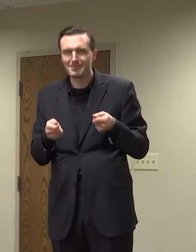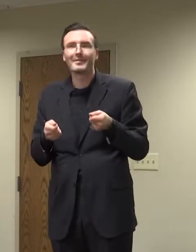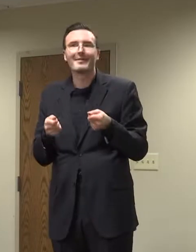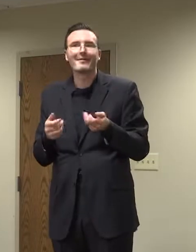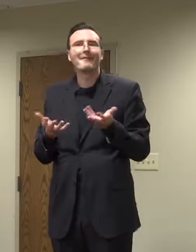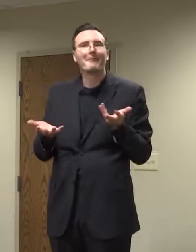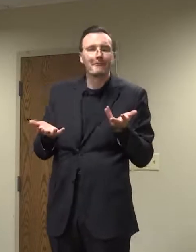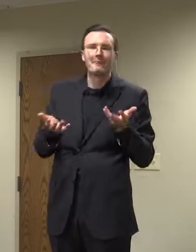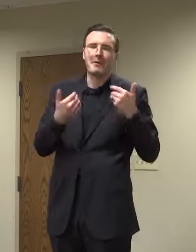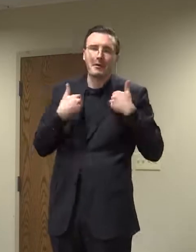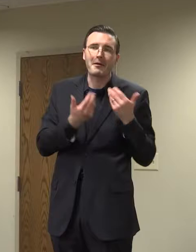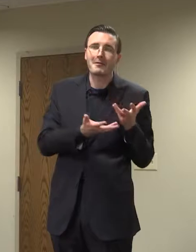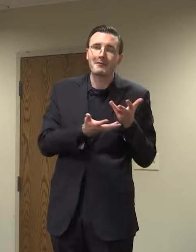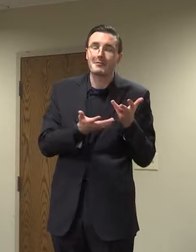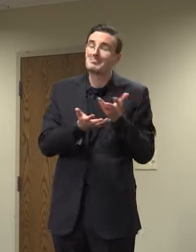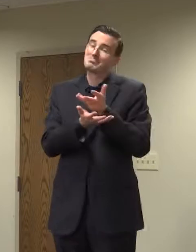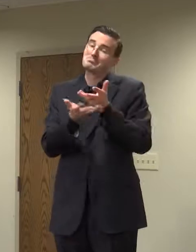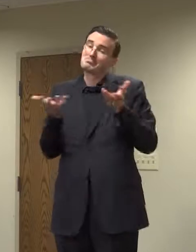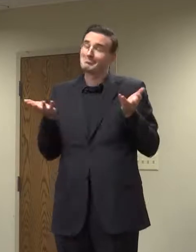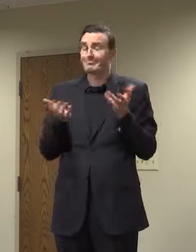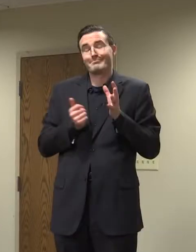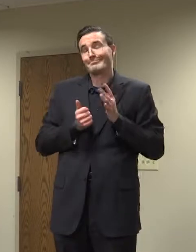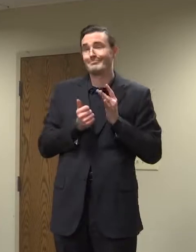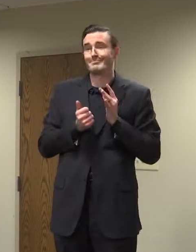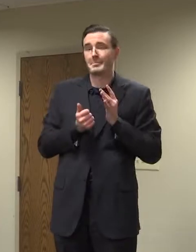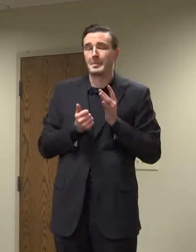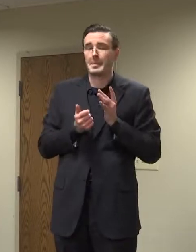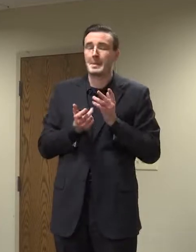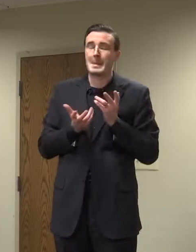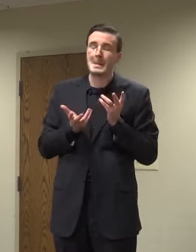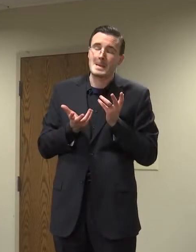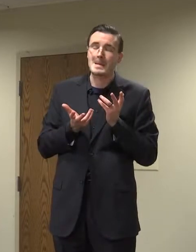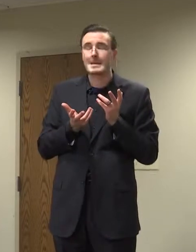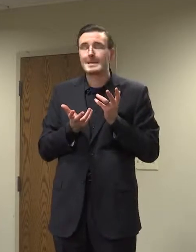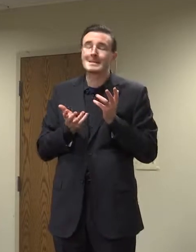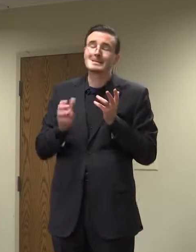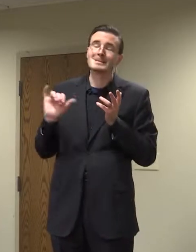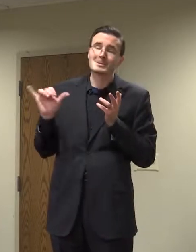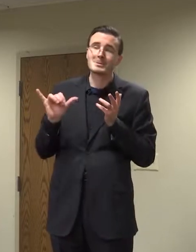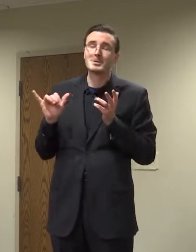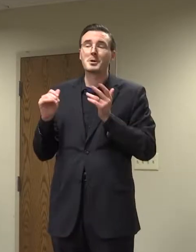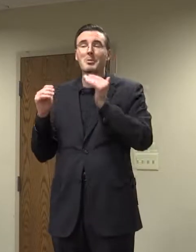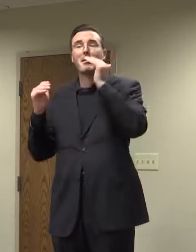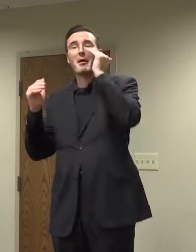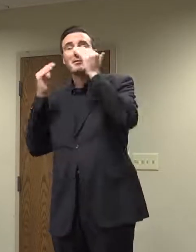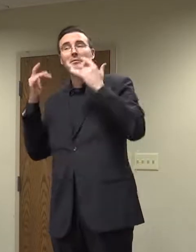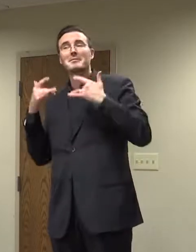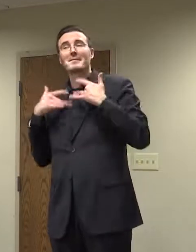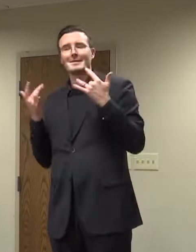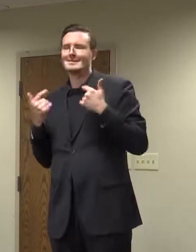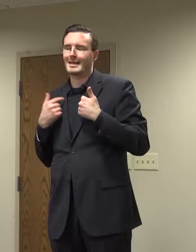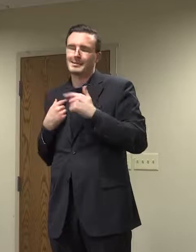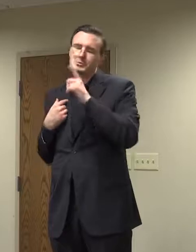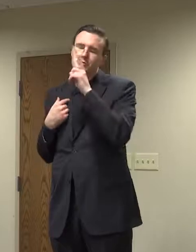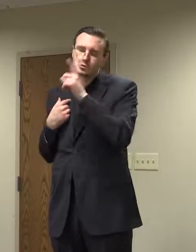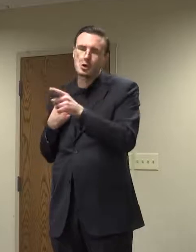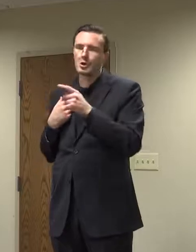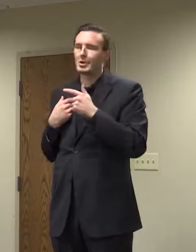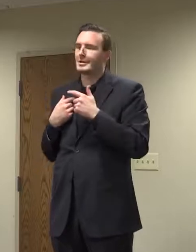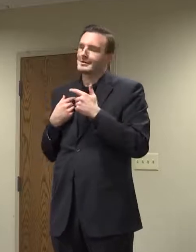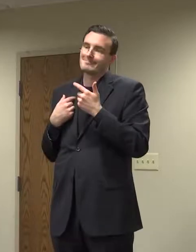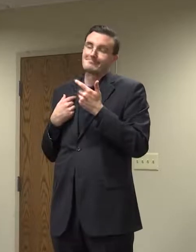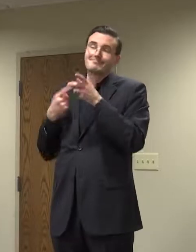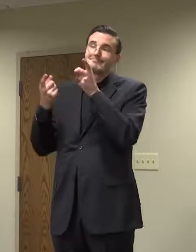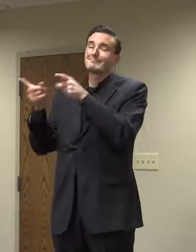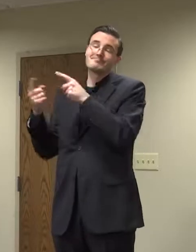some adult events that occurred. And I'm sure that if there is spreading from that, we will expect to see that